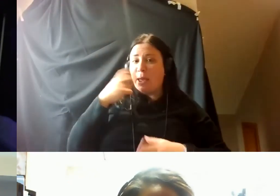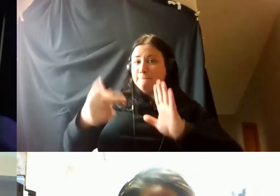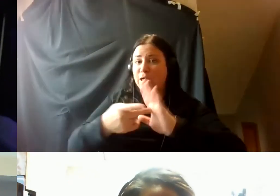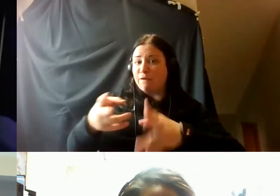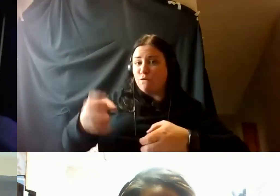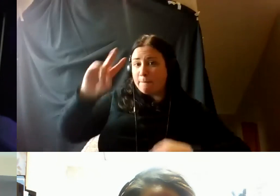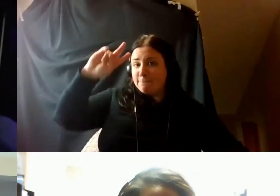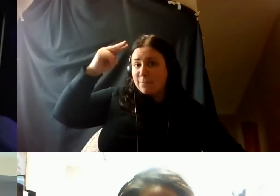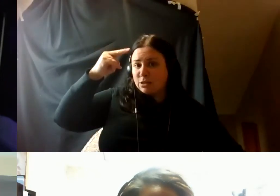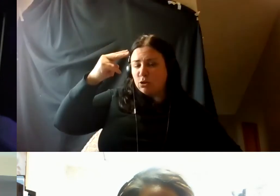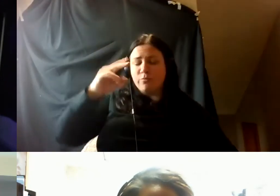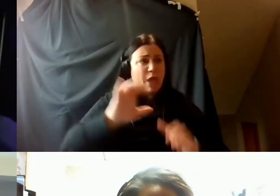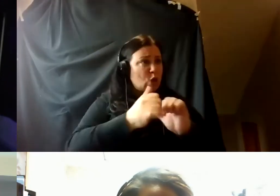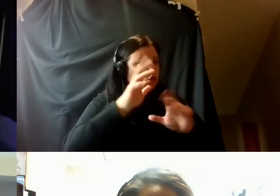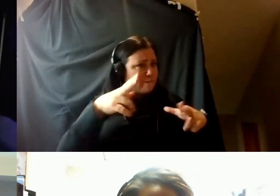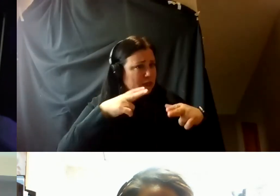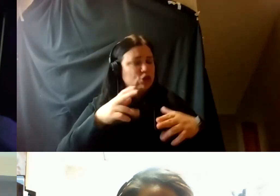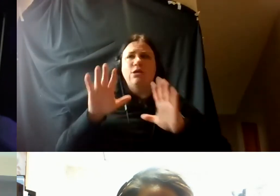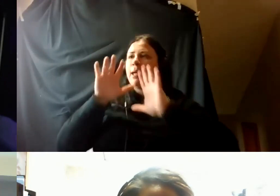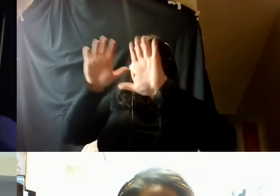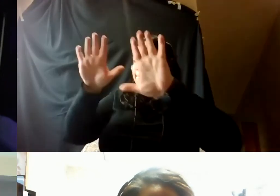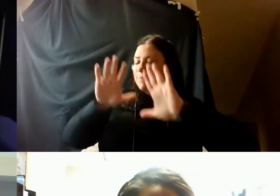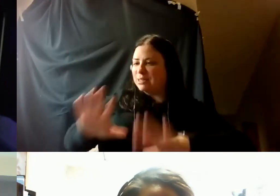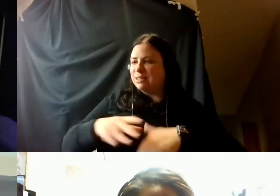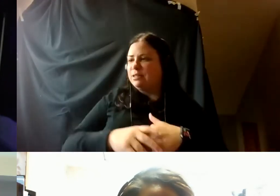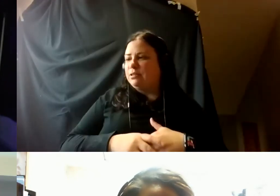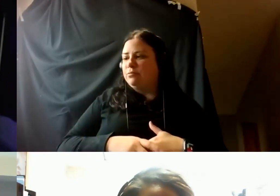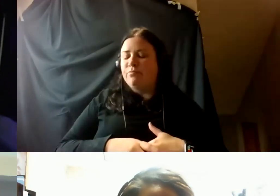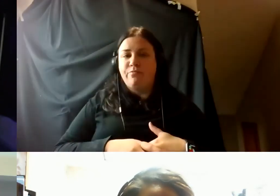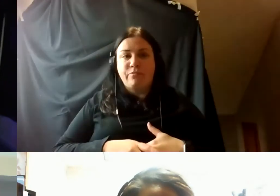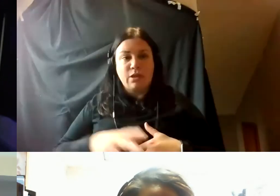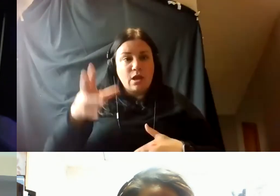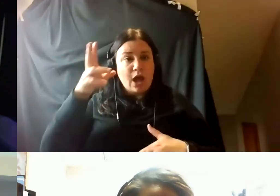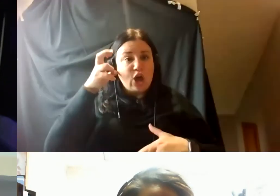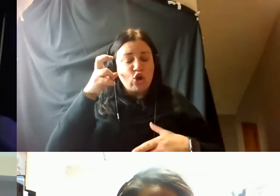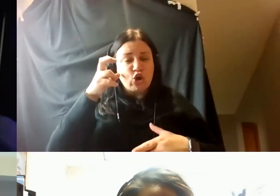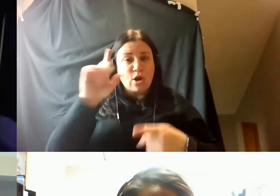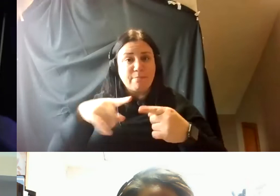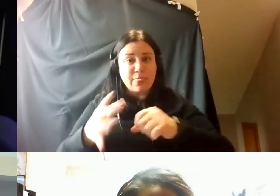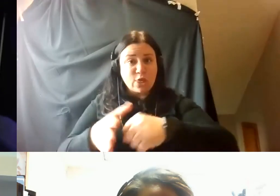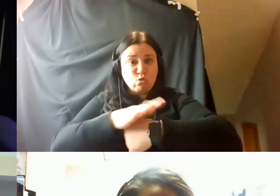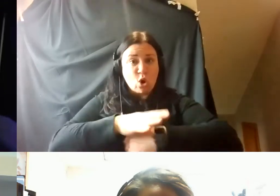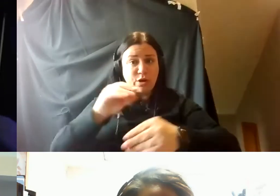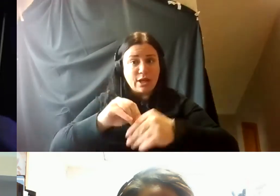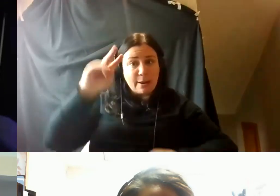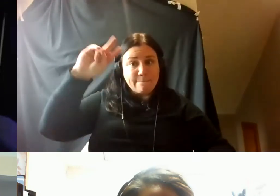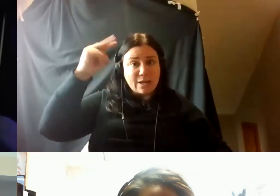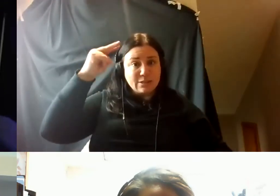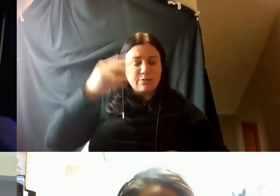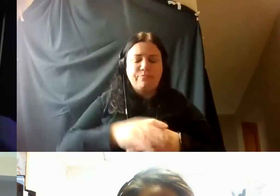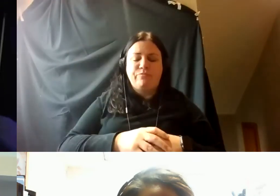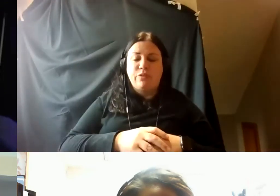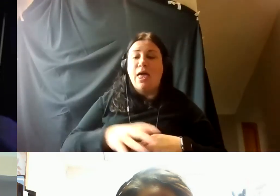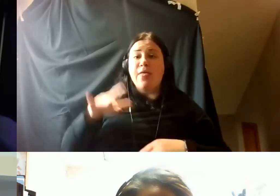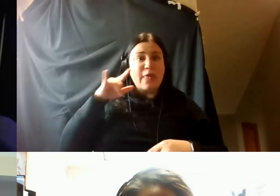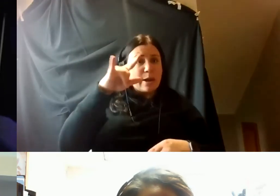that? Amazing. Okay. I heard a little crazy things about the coronavirus in Mexico, but we won't go there. I mean, the airport's a little insane, but.